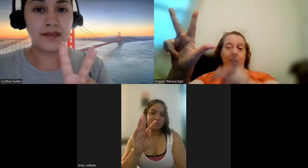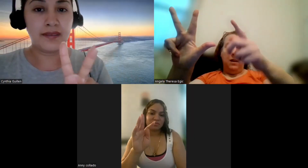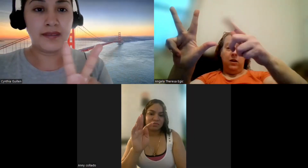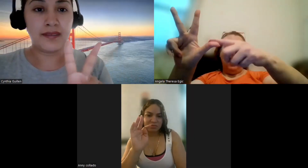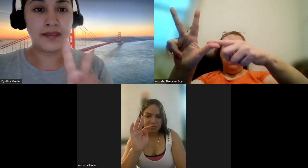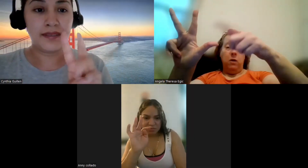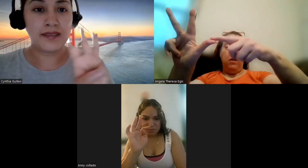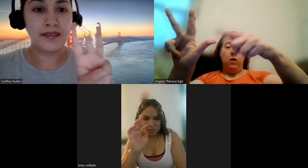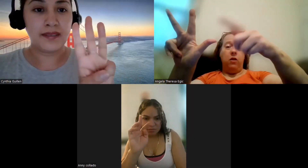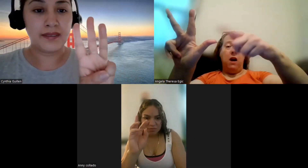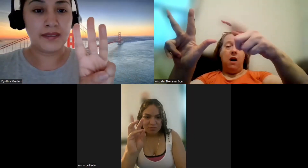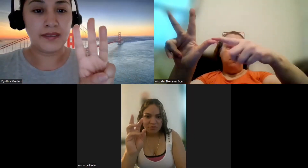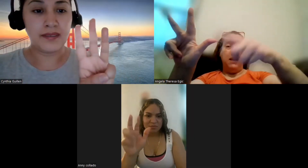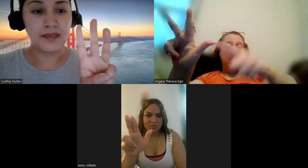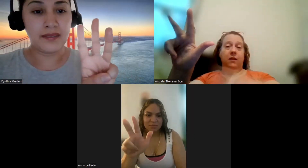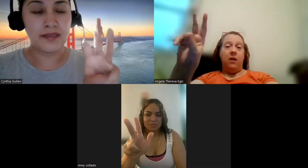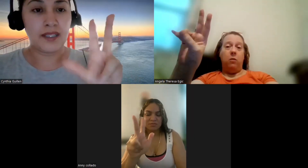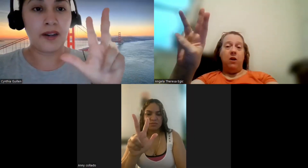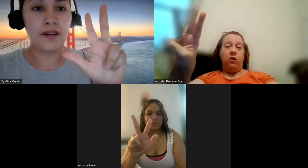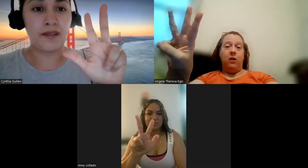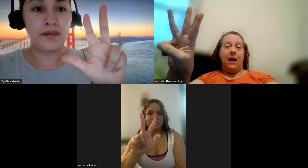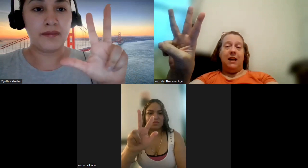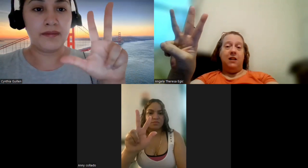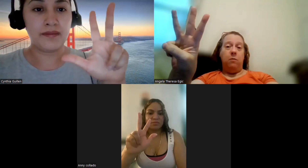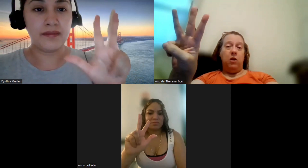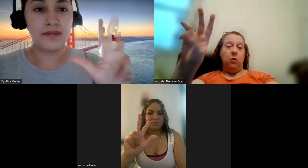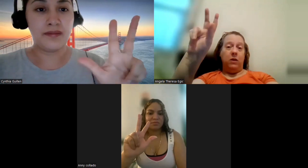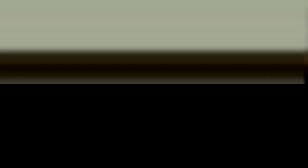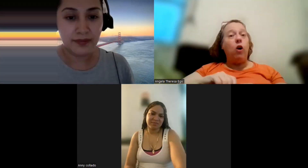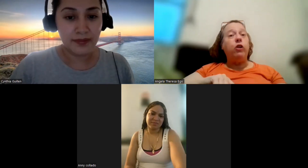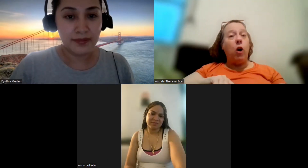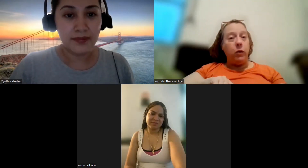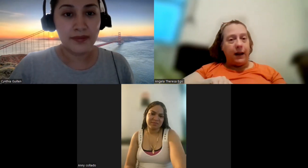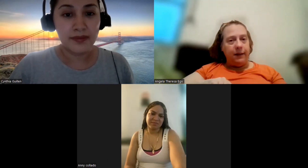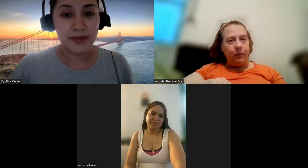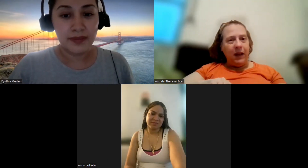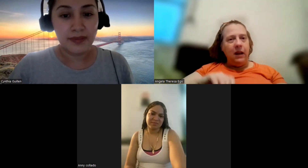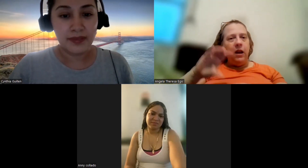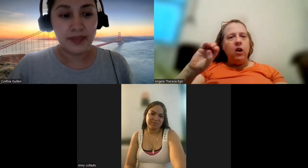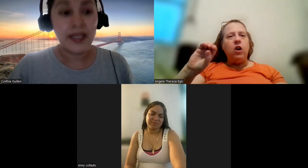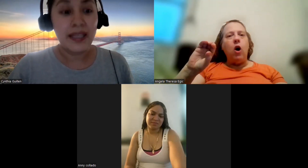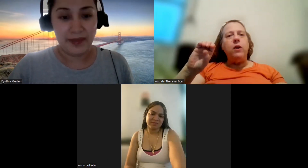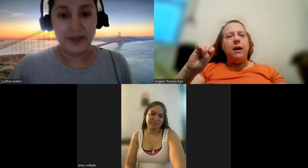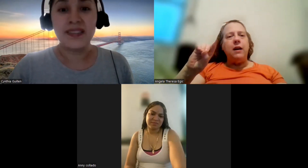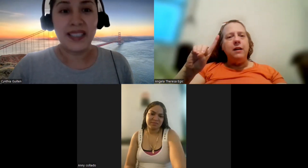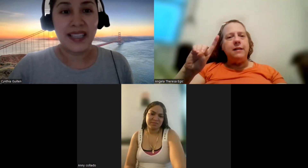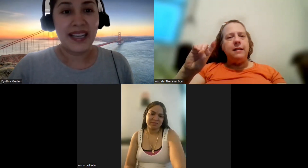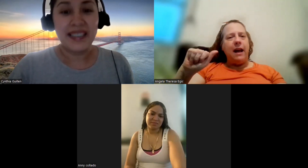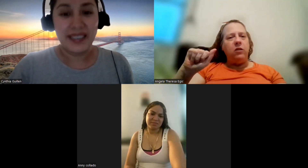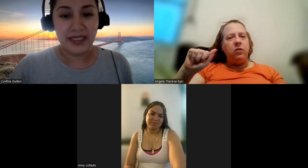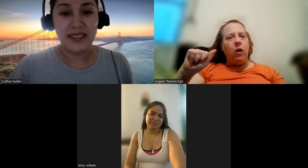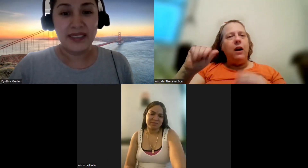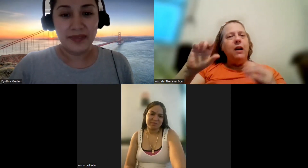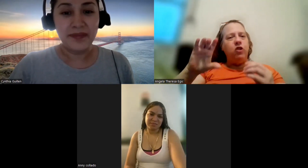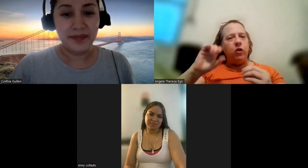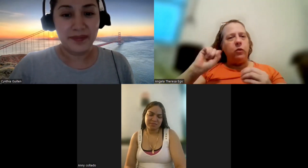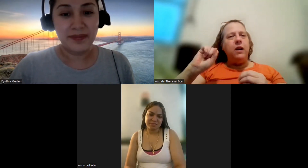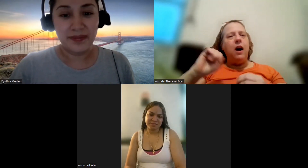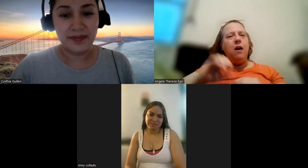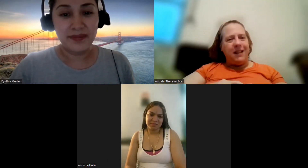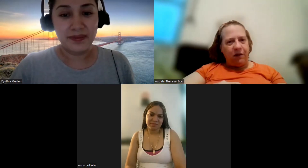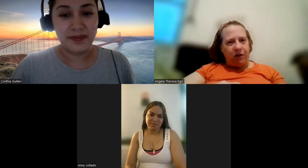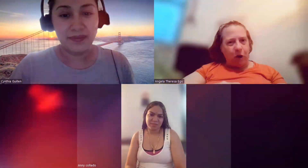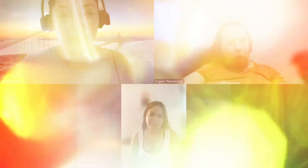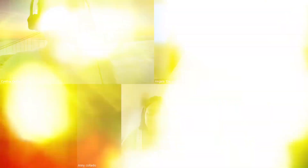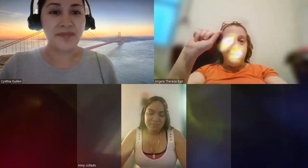3 is going to be with your thumb, because otherwise you're signing W. It's called CODA. CODA stands for